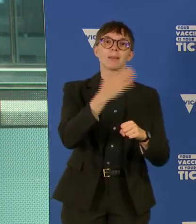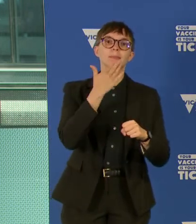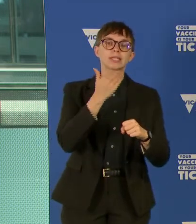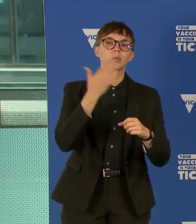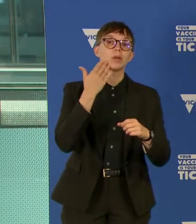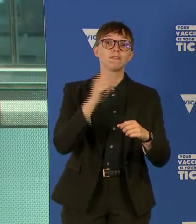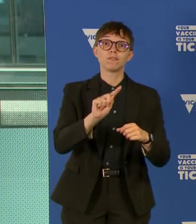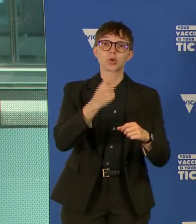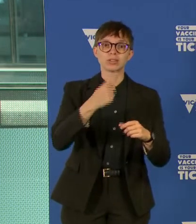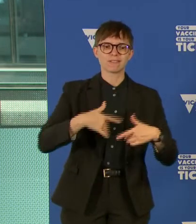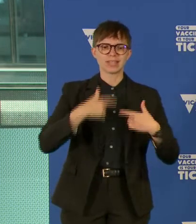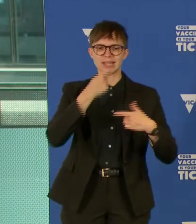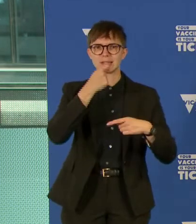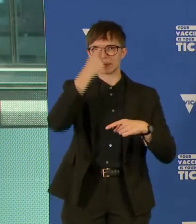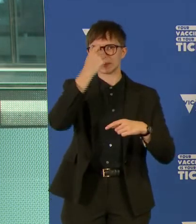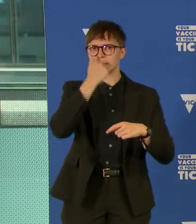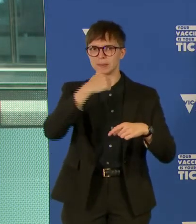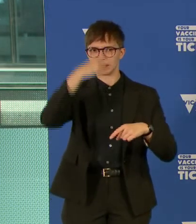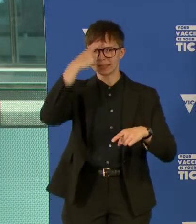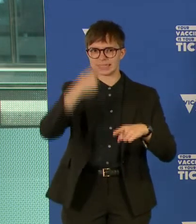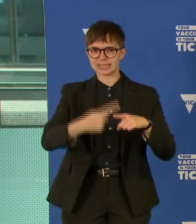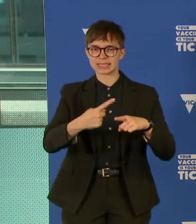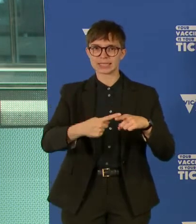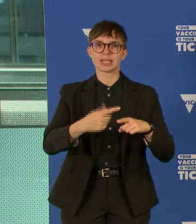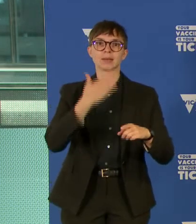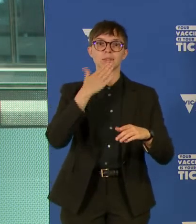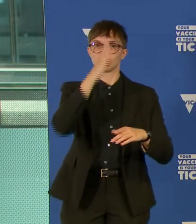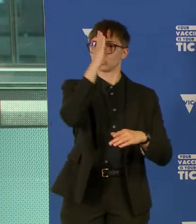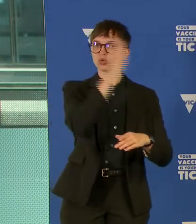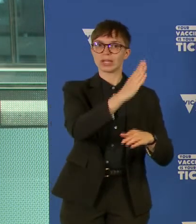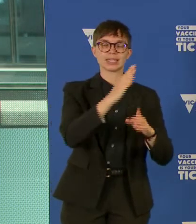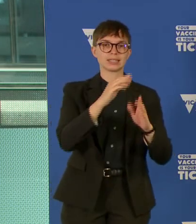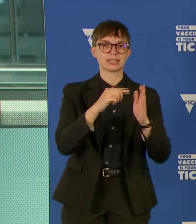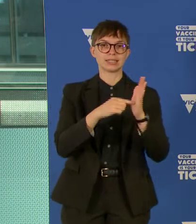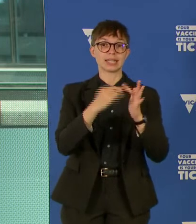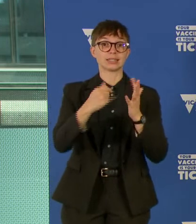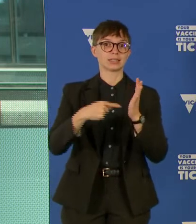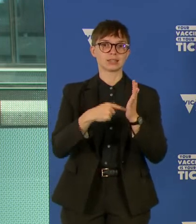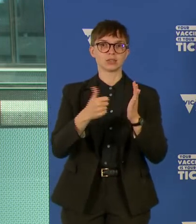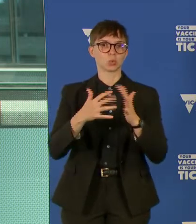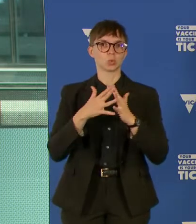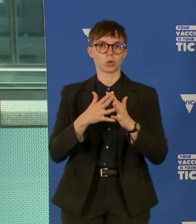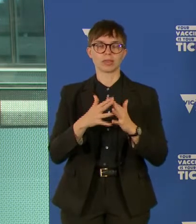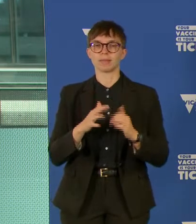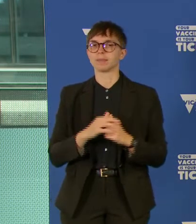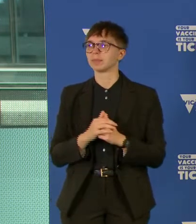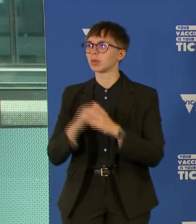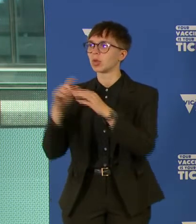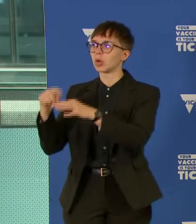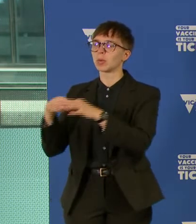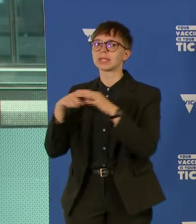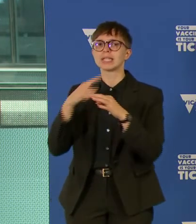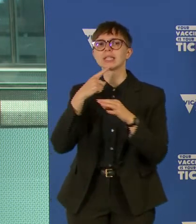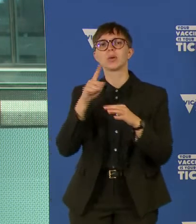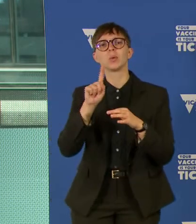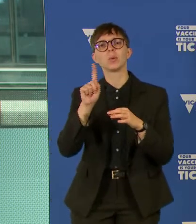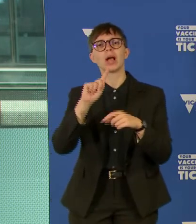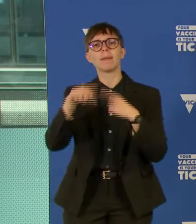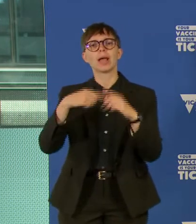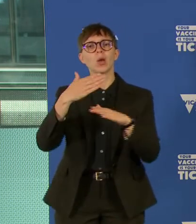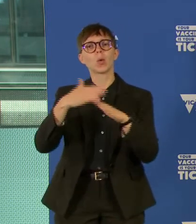for office spaces under the rules? No, it's not. Again, there'll be specific workplaces where it does